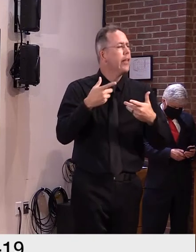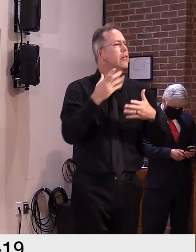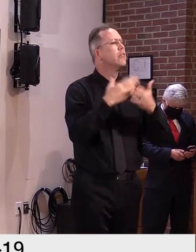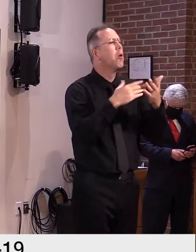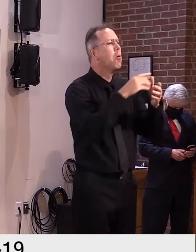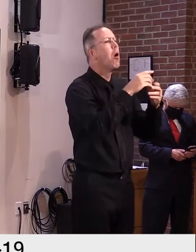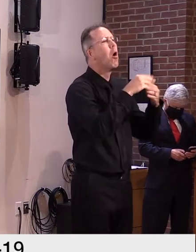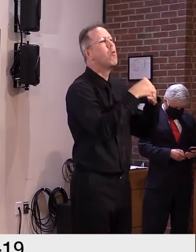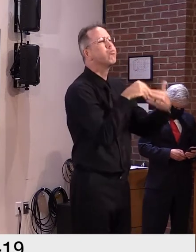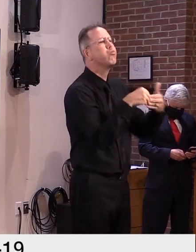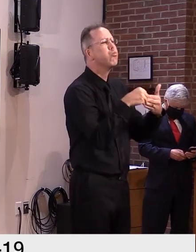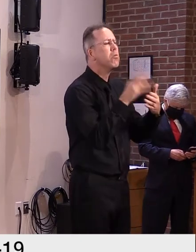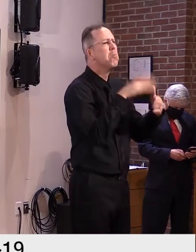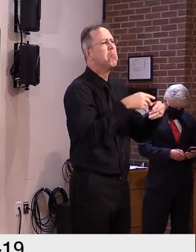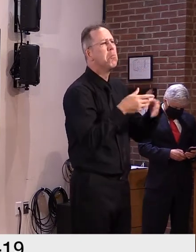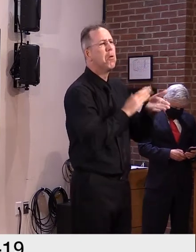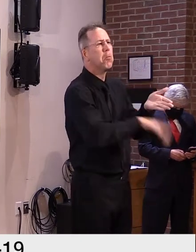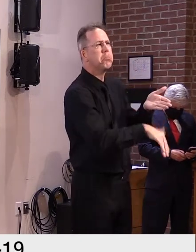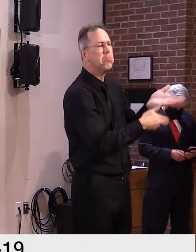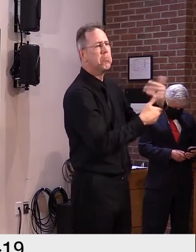Thank you. You're welcome.